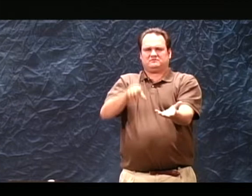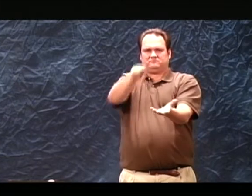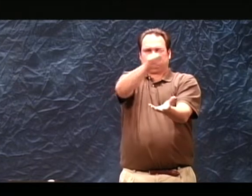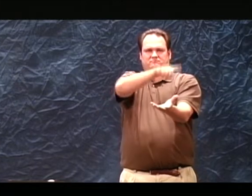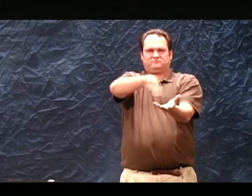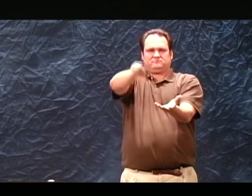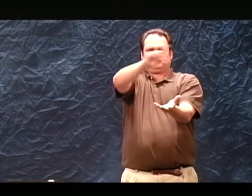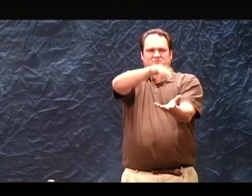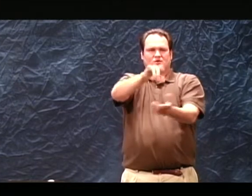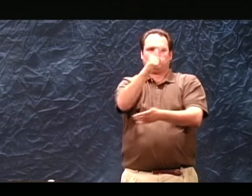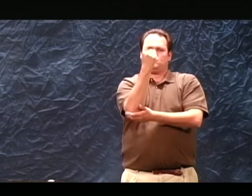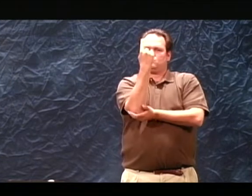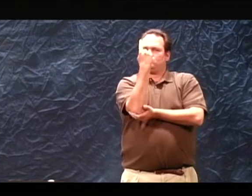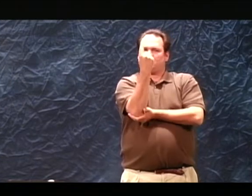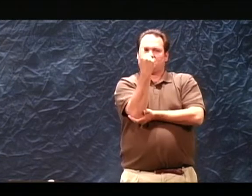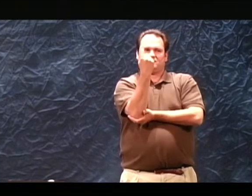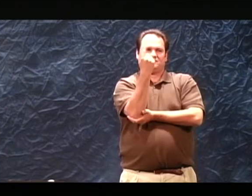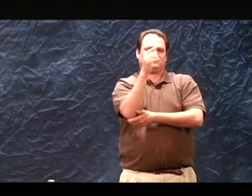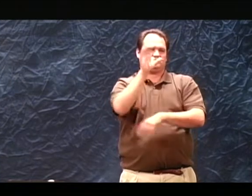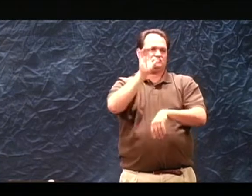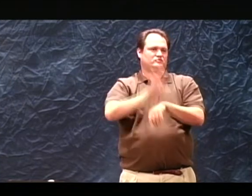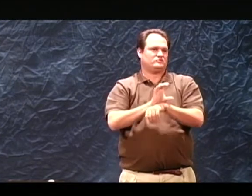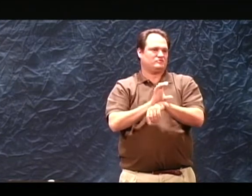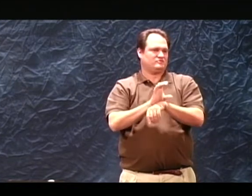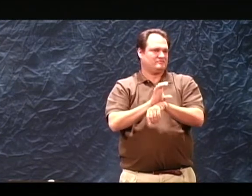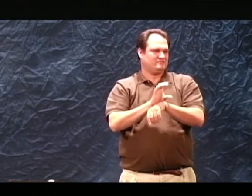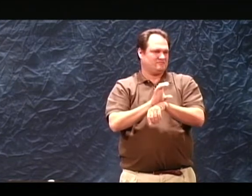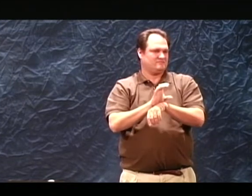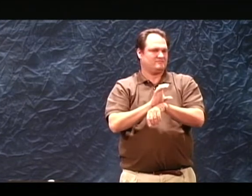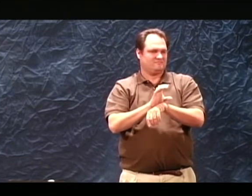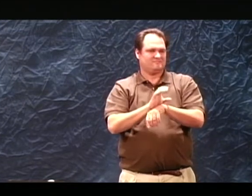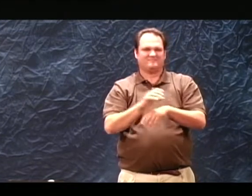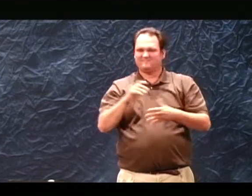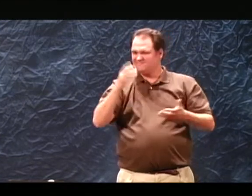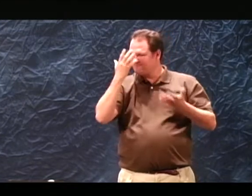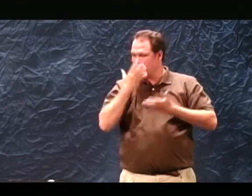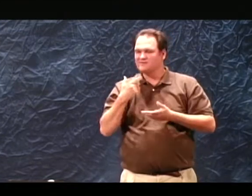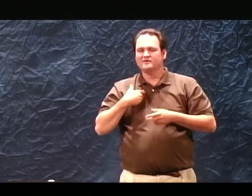forming the church which is all true believers